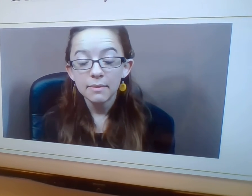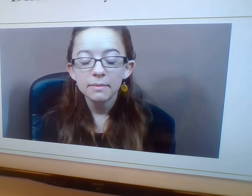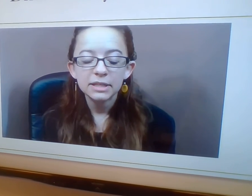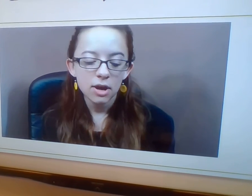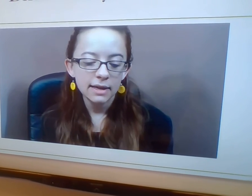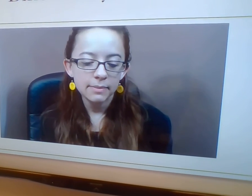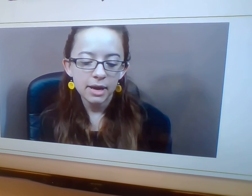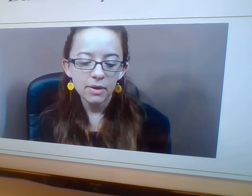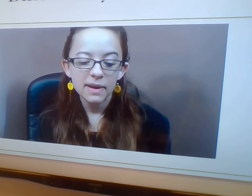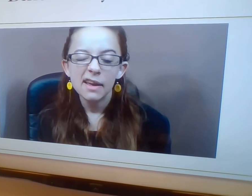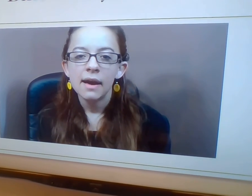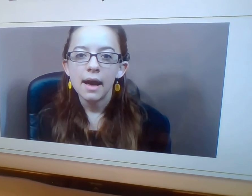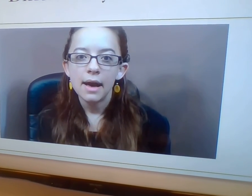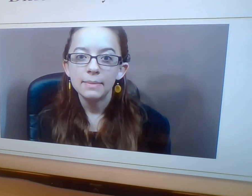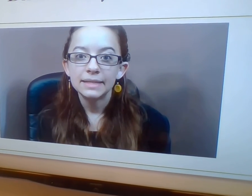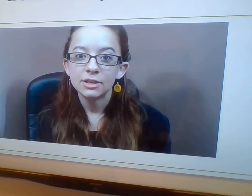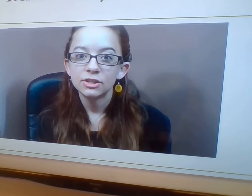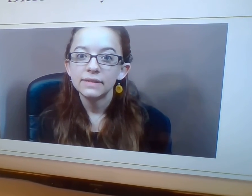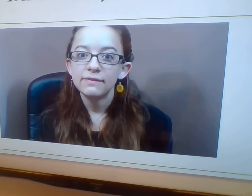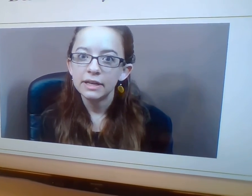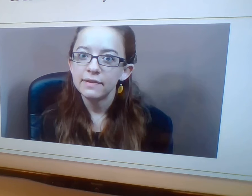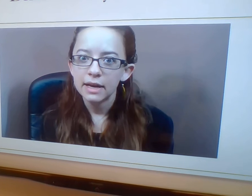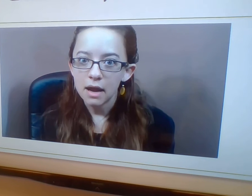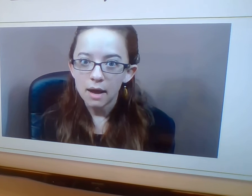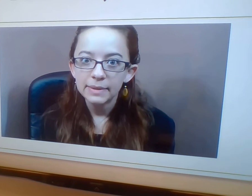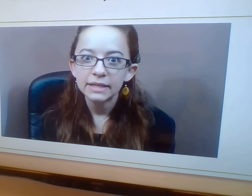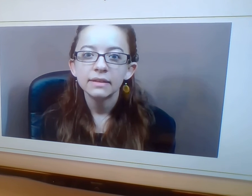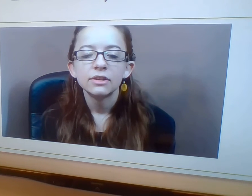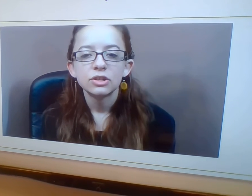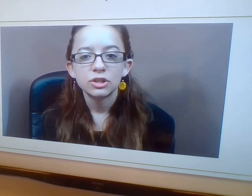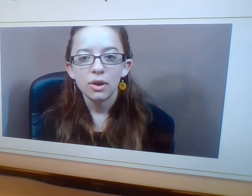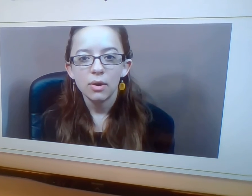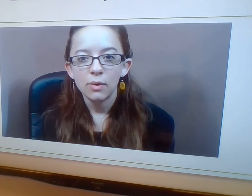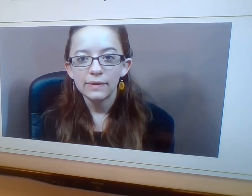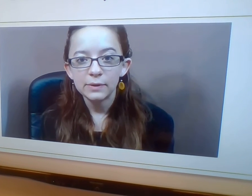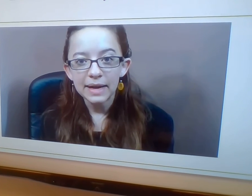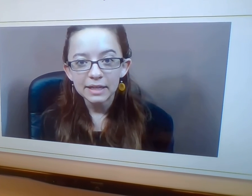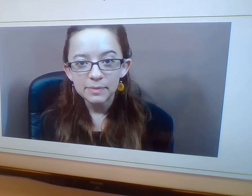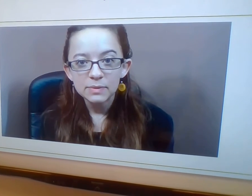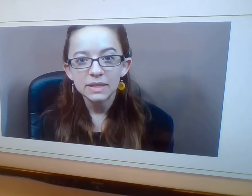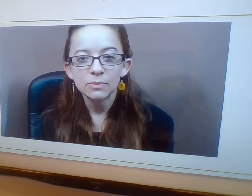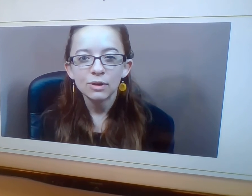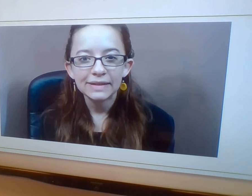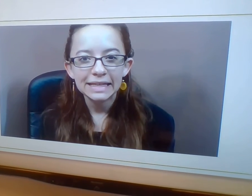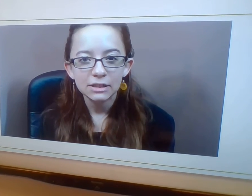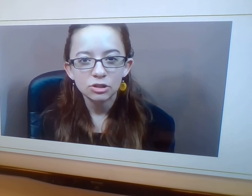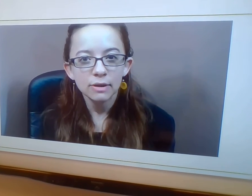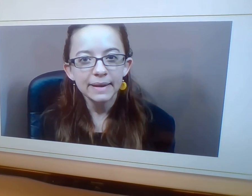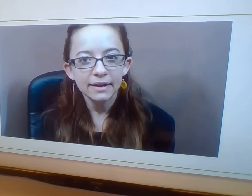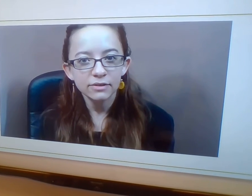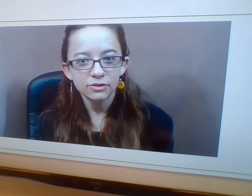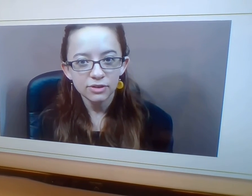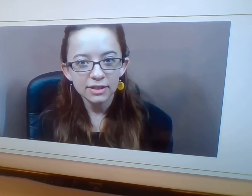going to be talking about. It's actually very, very common. So if you end up using more of an English grammatical